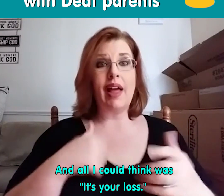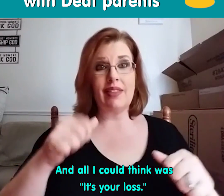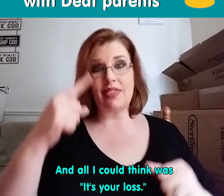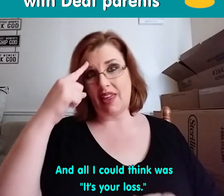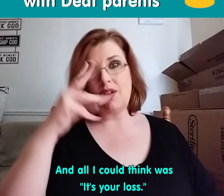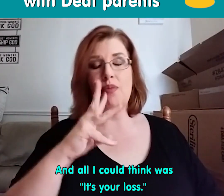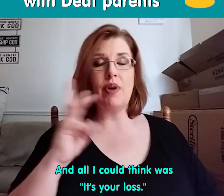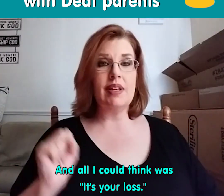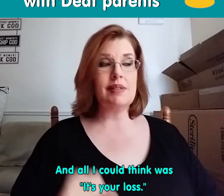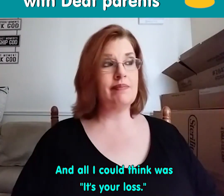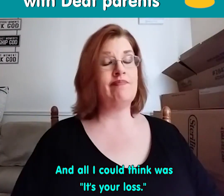him.